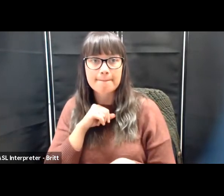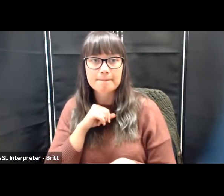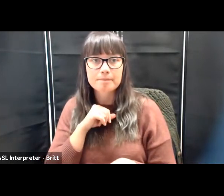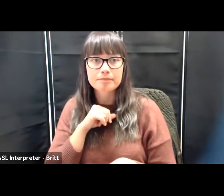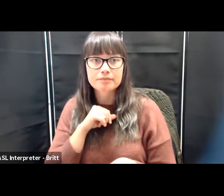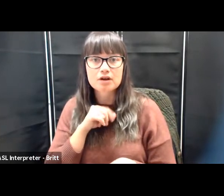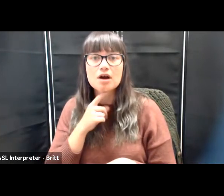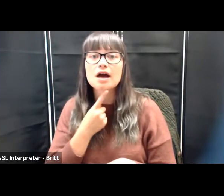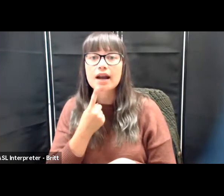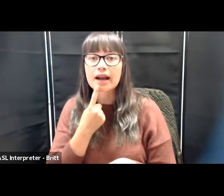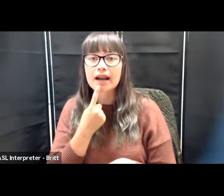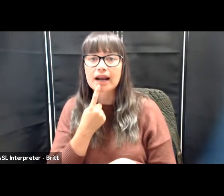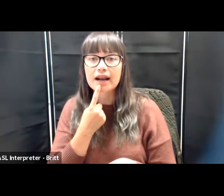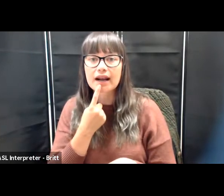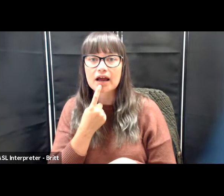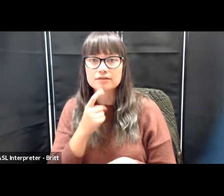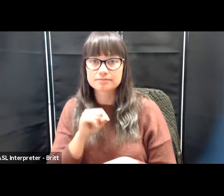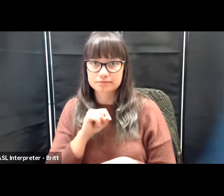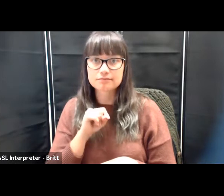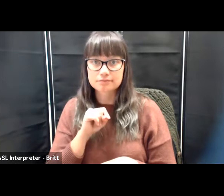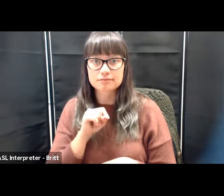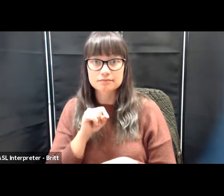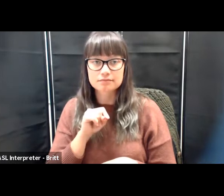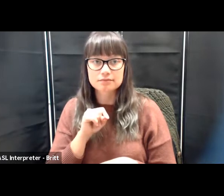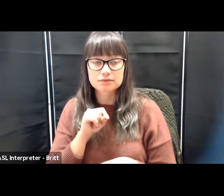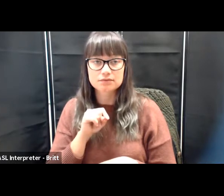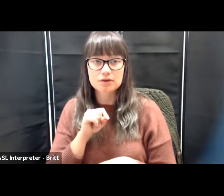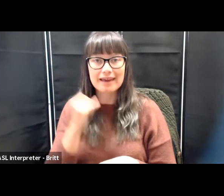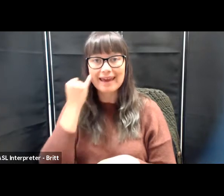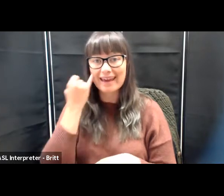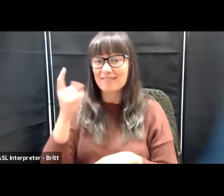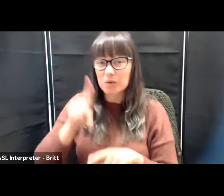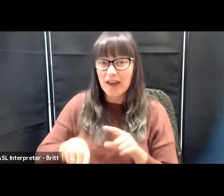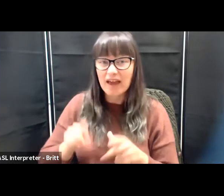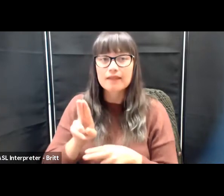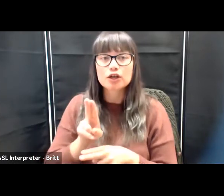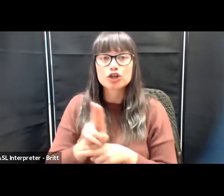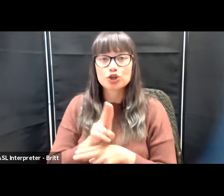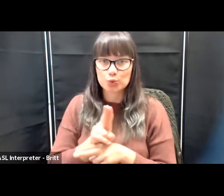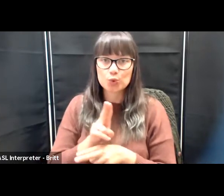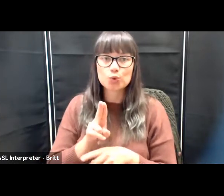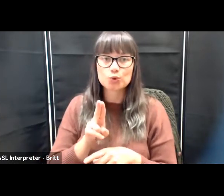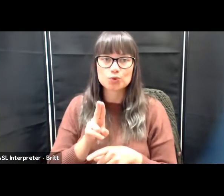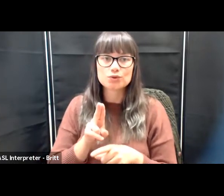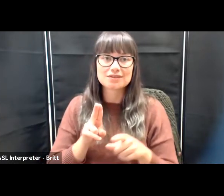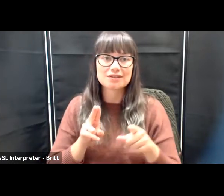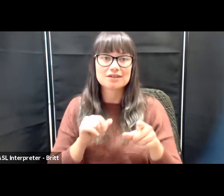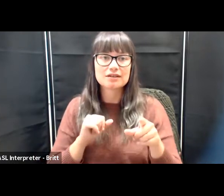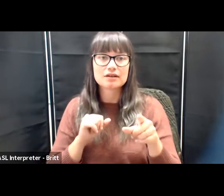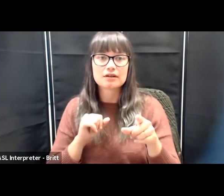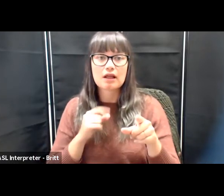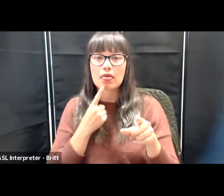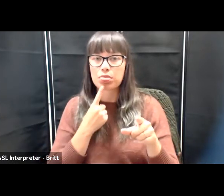Or if you can't do either one of those, you can use a raspberry, which looks like.